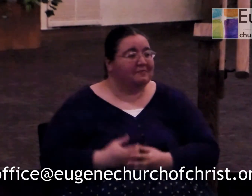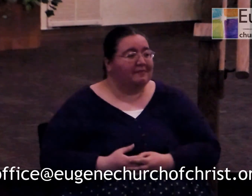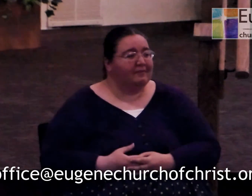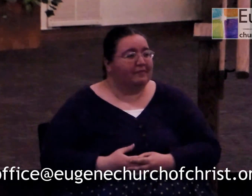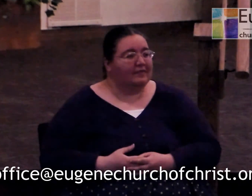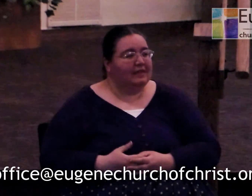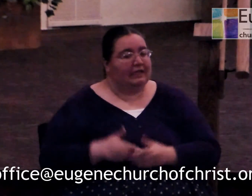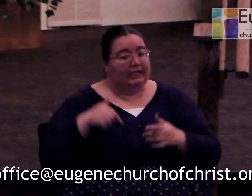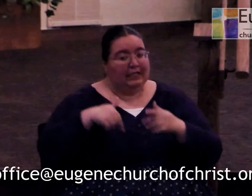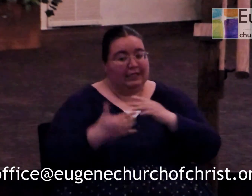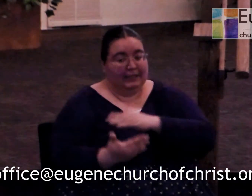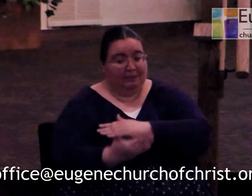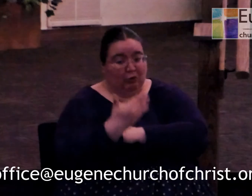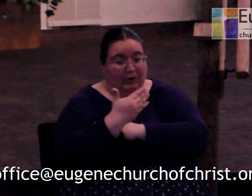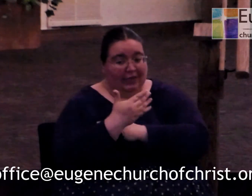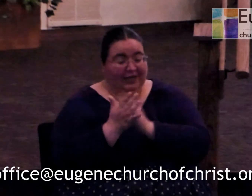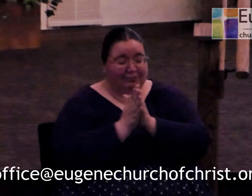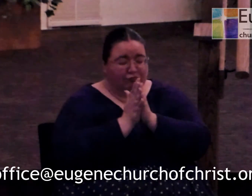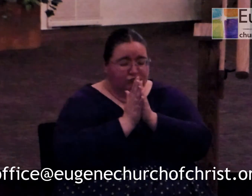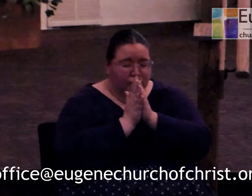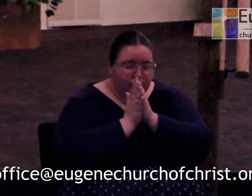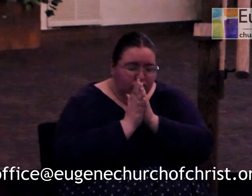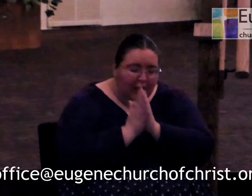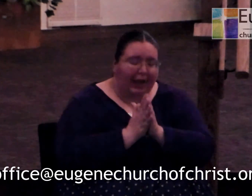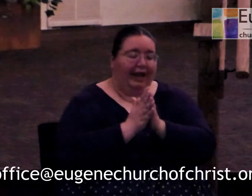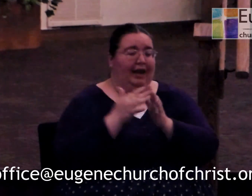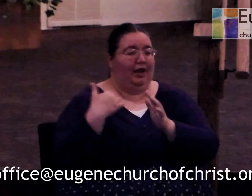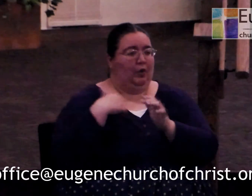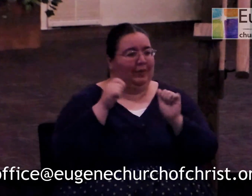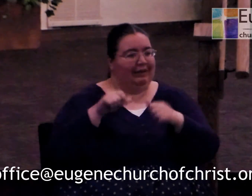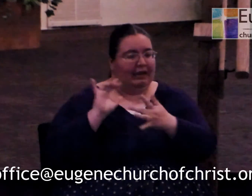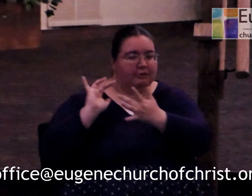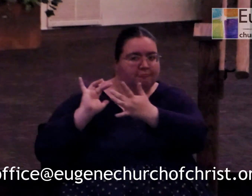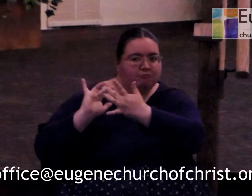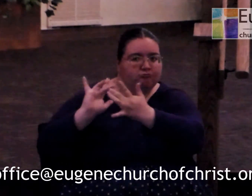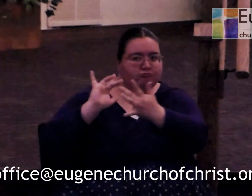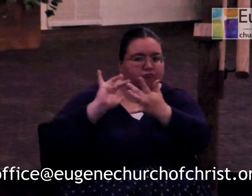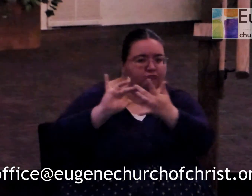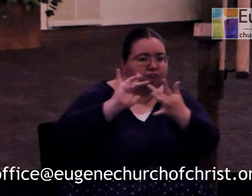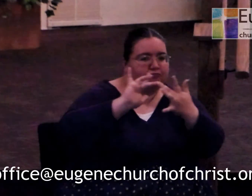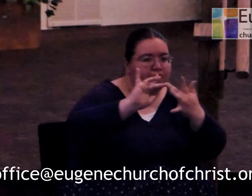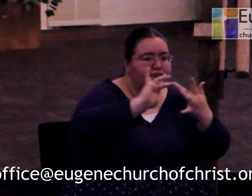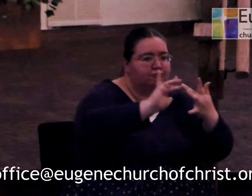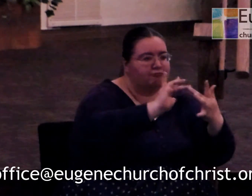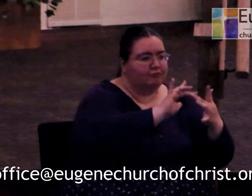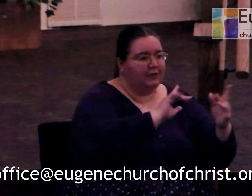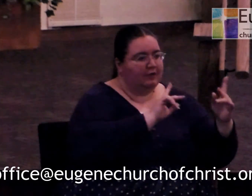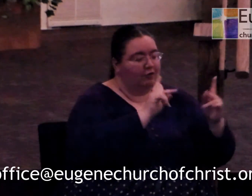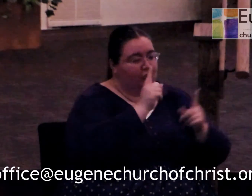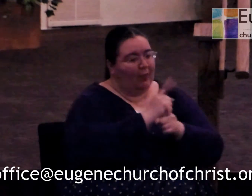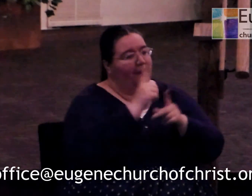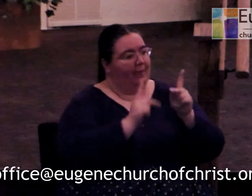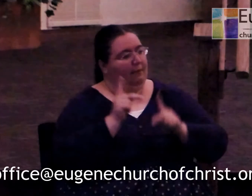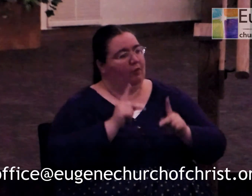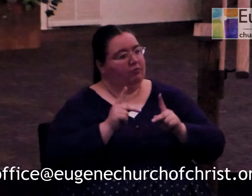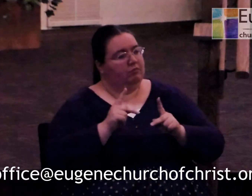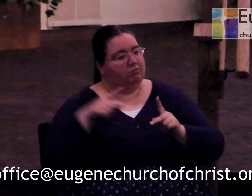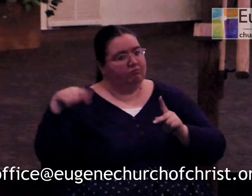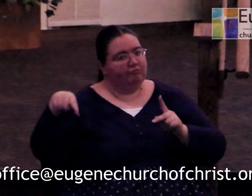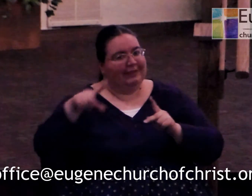pray beyond all of that we can find the people in our community that need to know Him. And that we can find the right ways to get that message